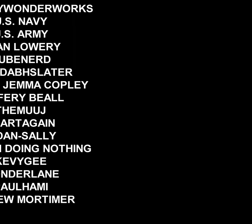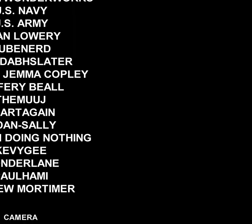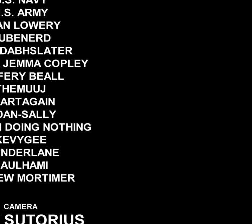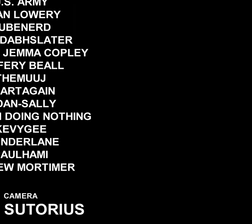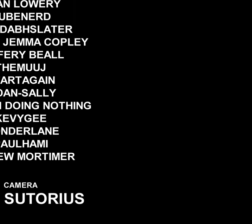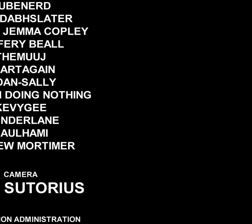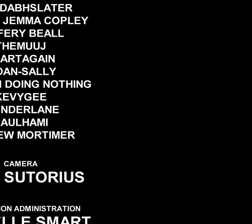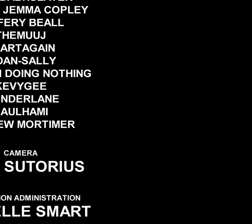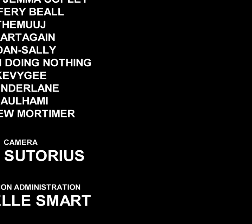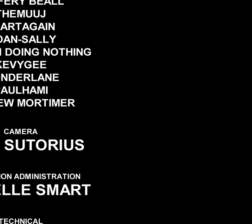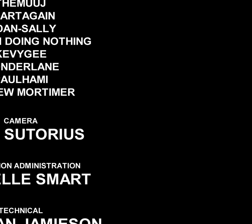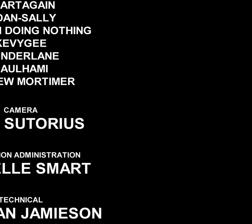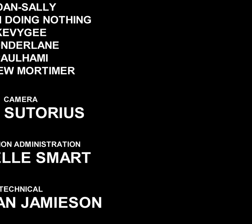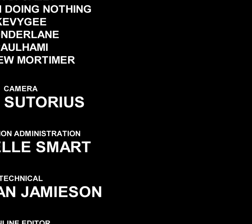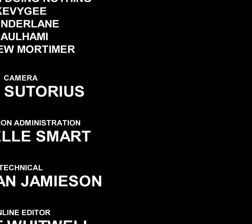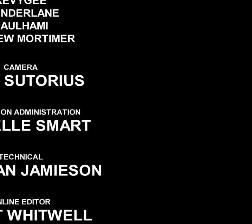You, take part.